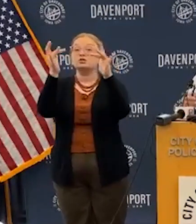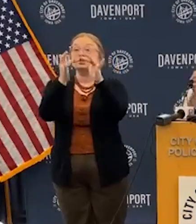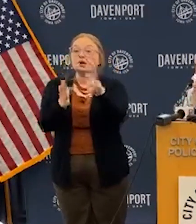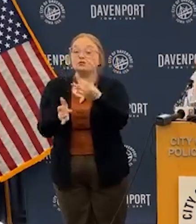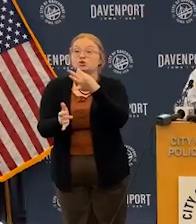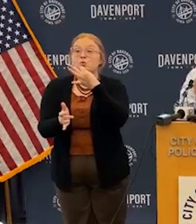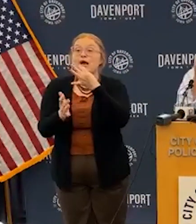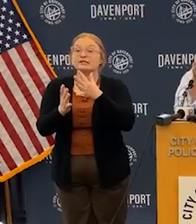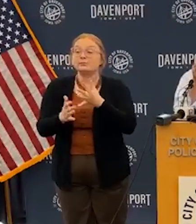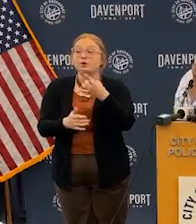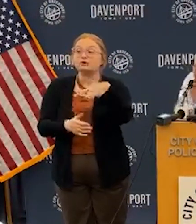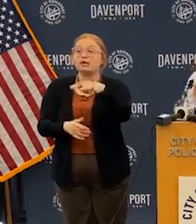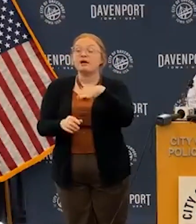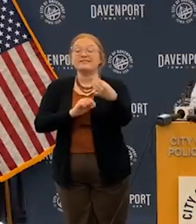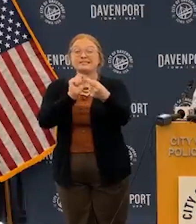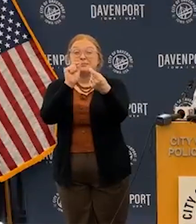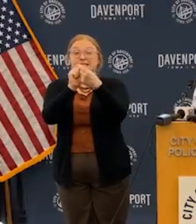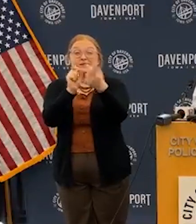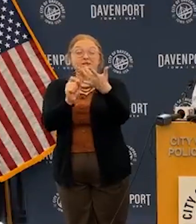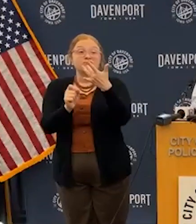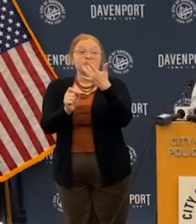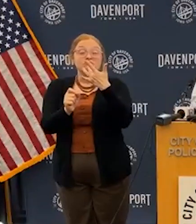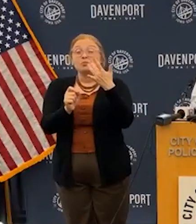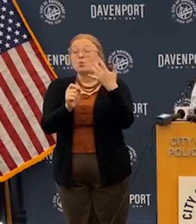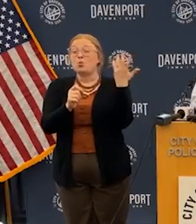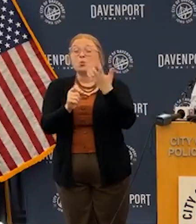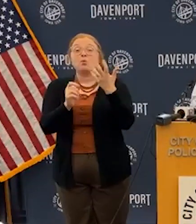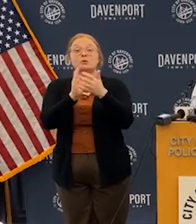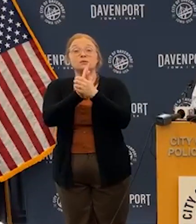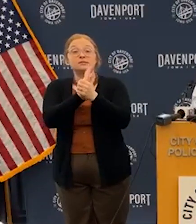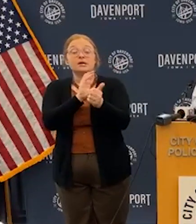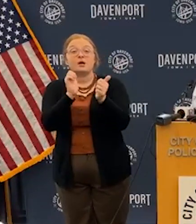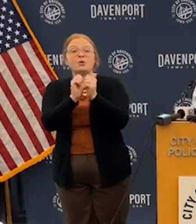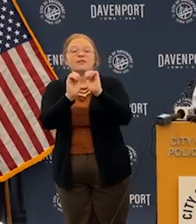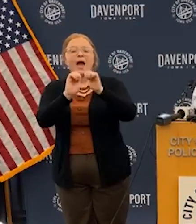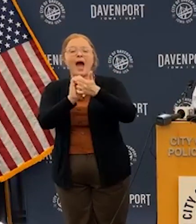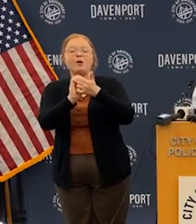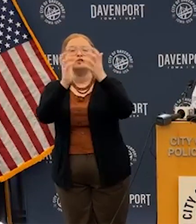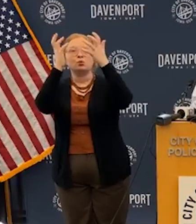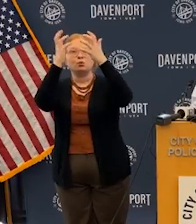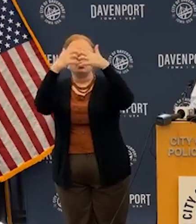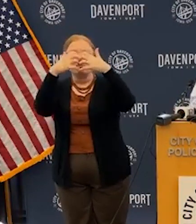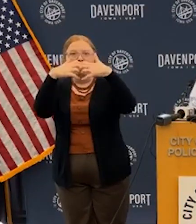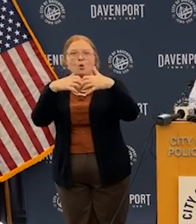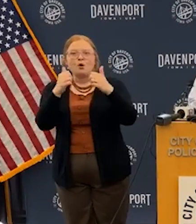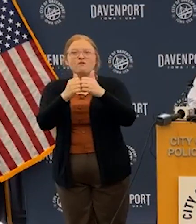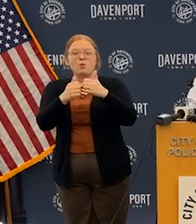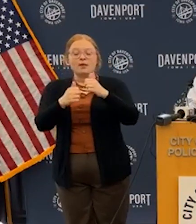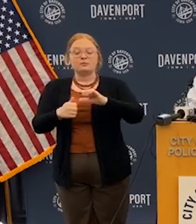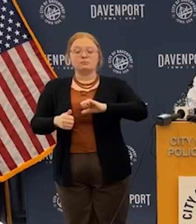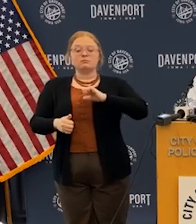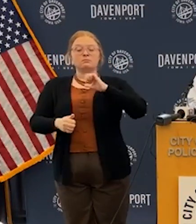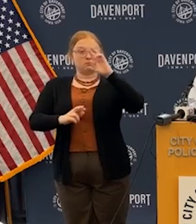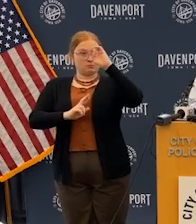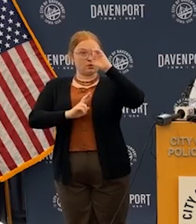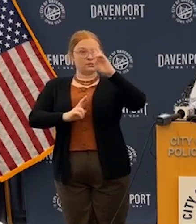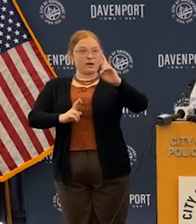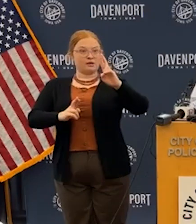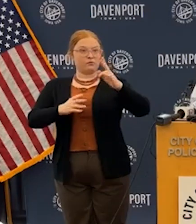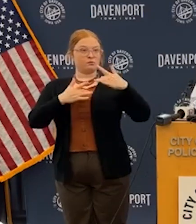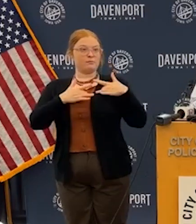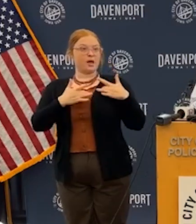expertise in taking it down with a very dignified and respectful way. That is very particular